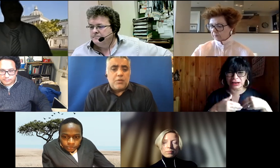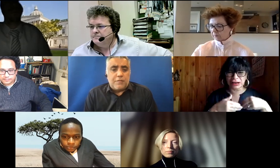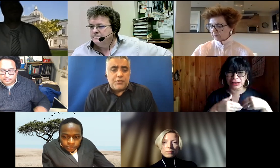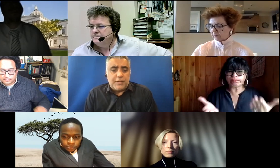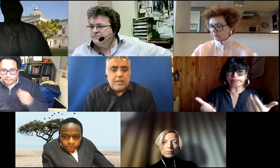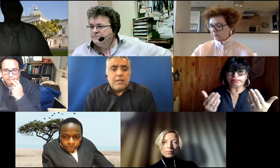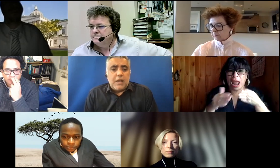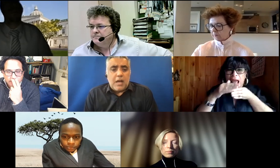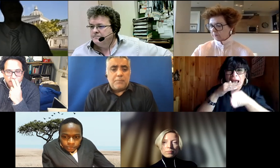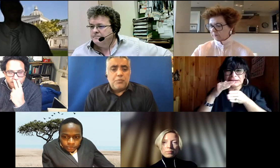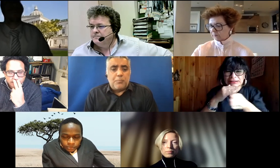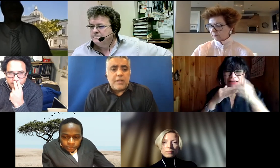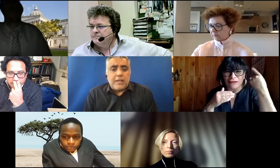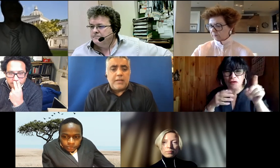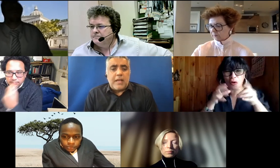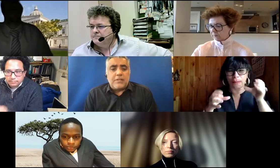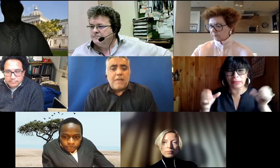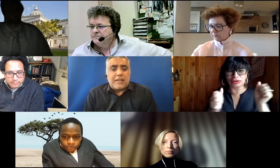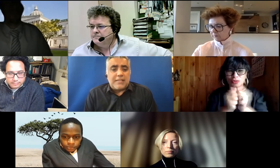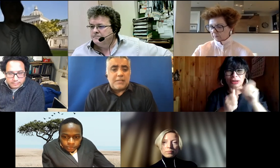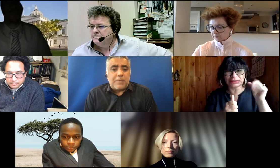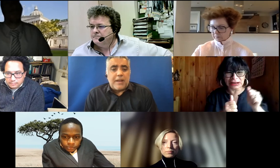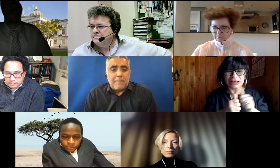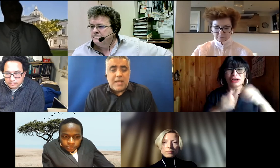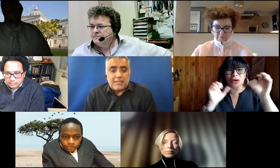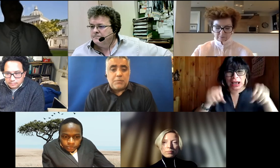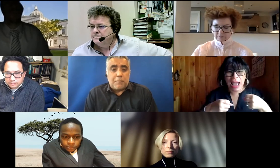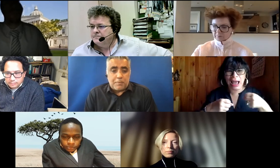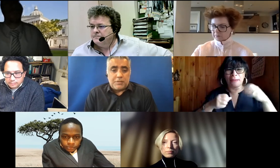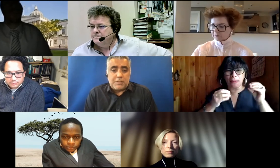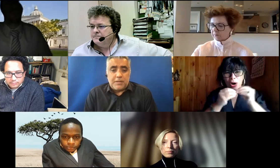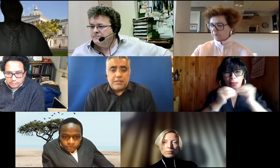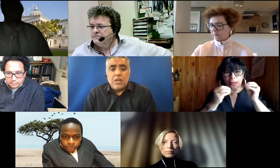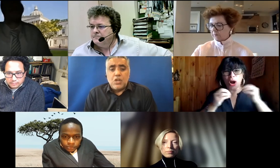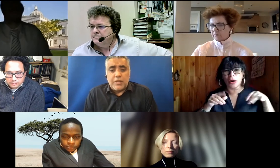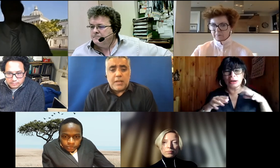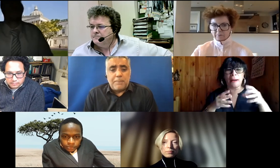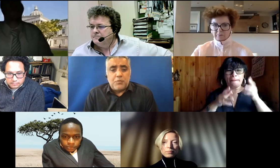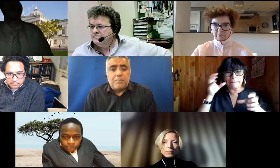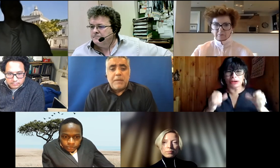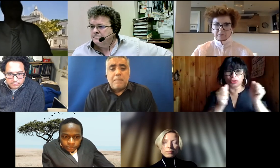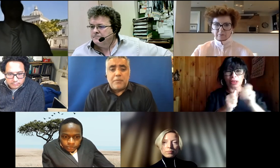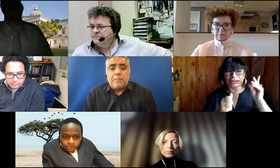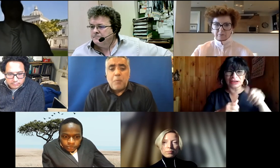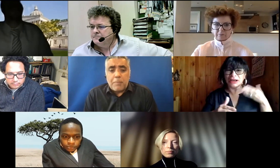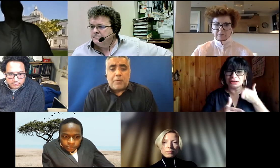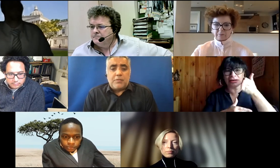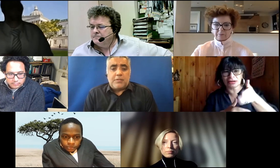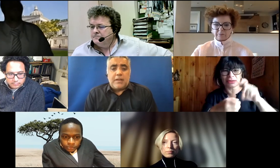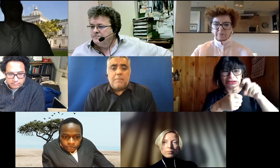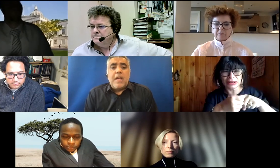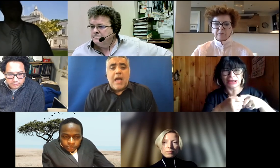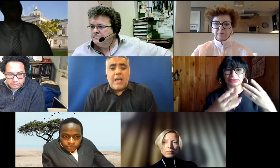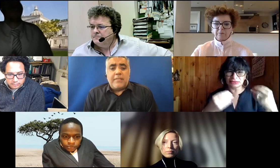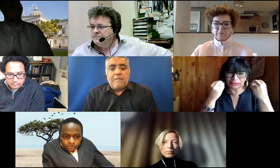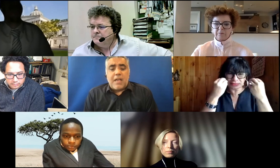that university to bring in and have accessible and be accessible for people with disabilities, so they can be, the more people can sign